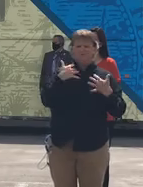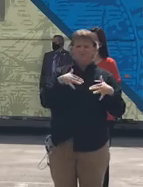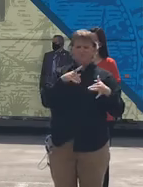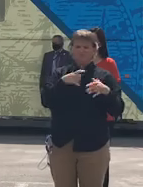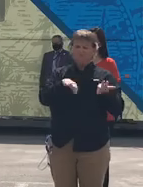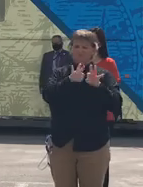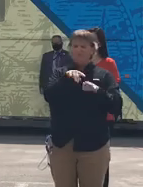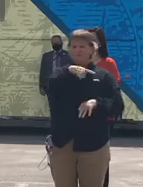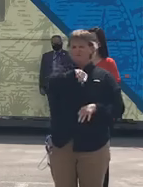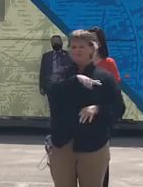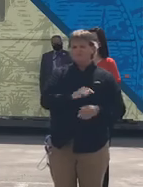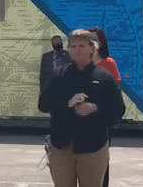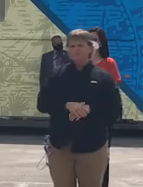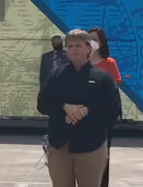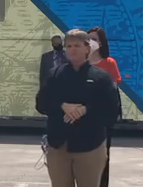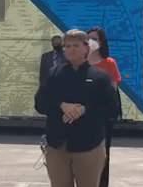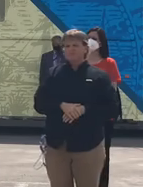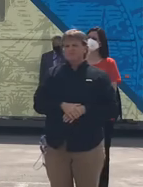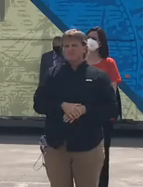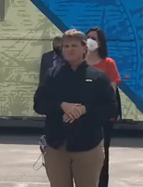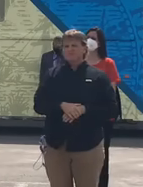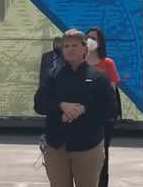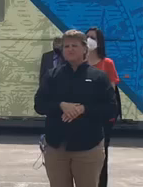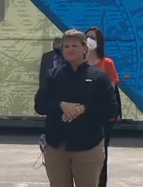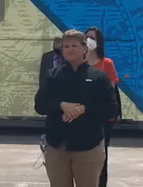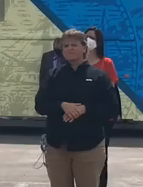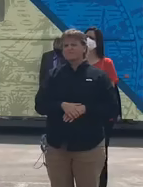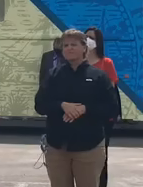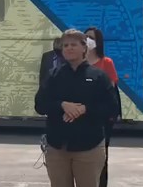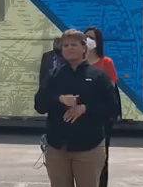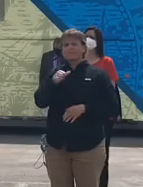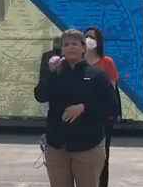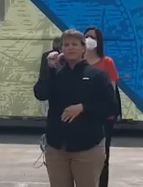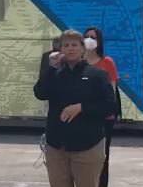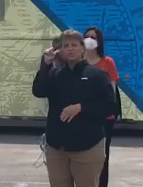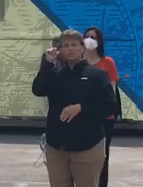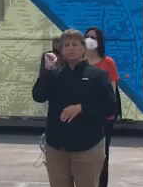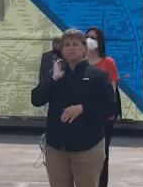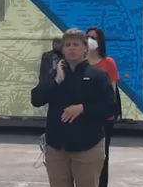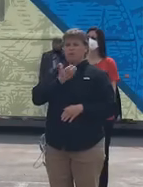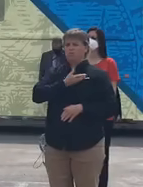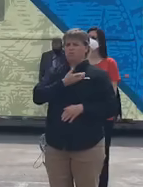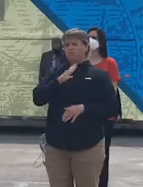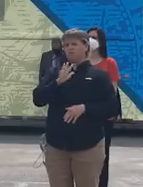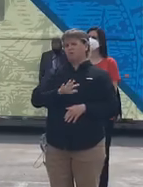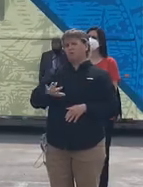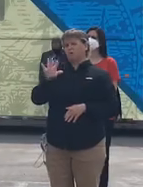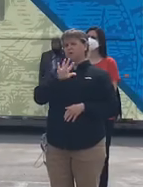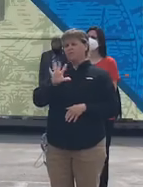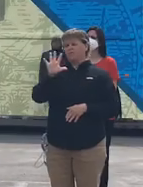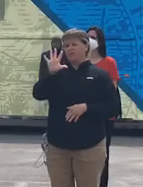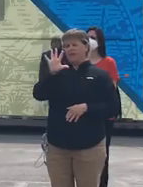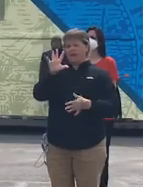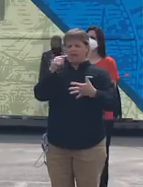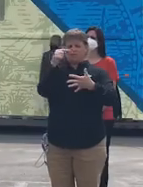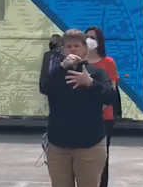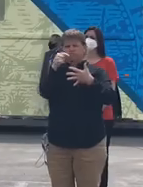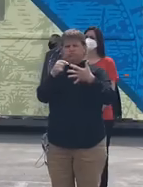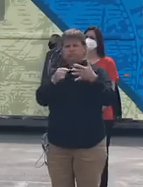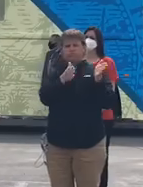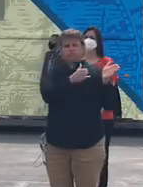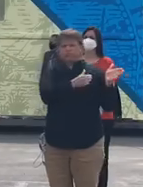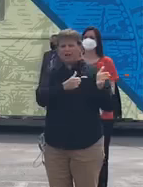As of yesterday, the state, our 5-point plan to fight COVID has always been protect the vulnerable,